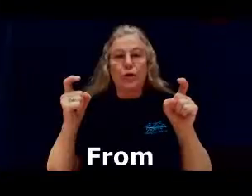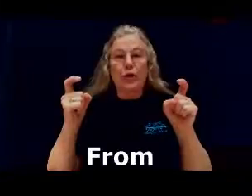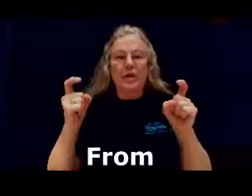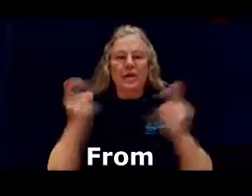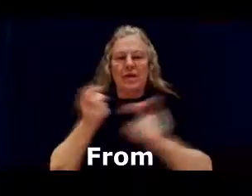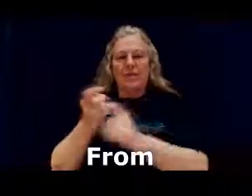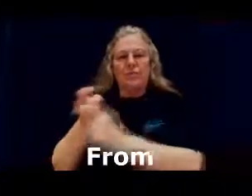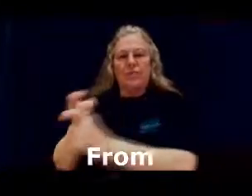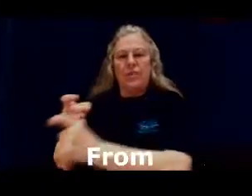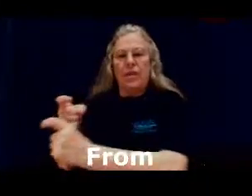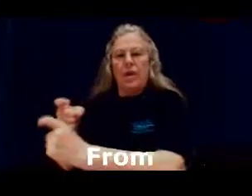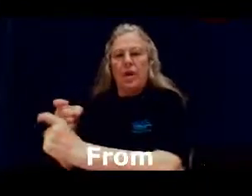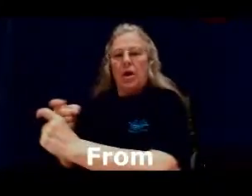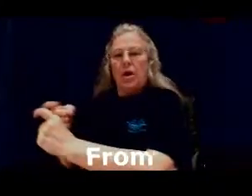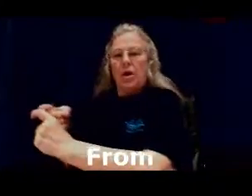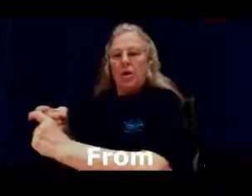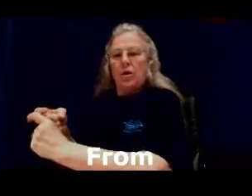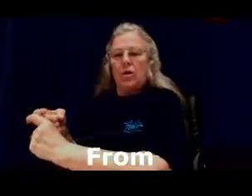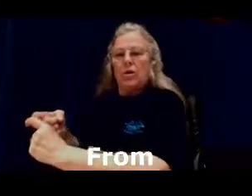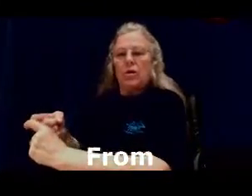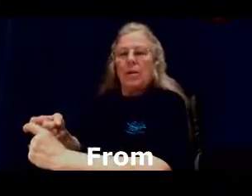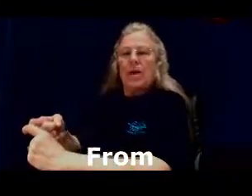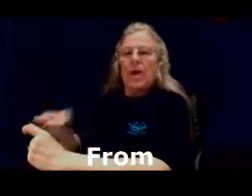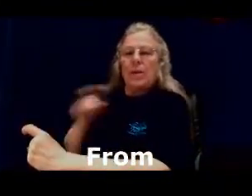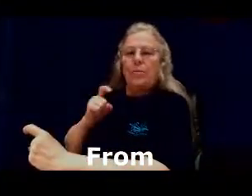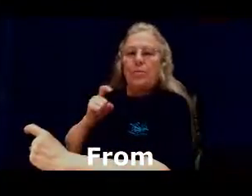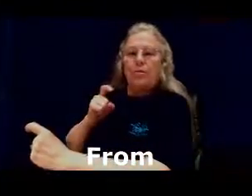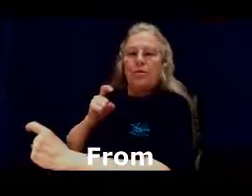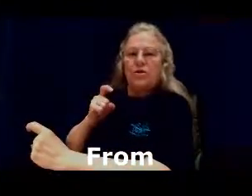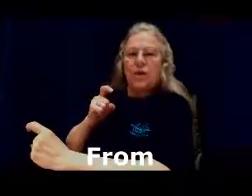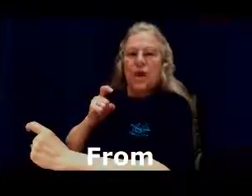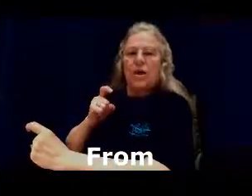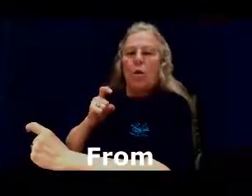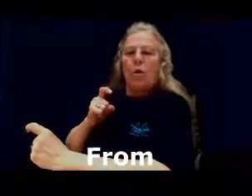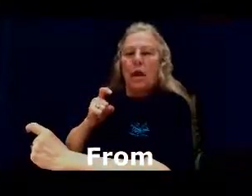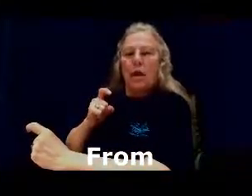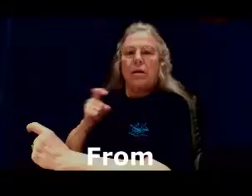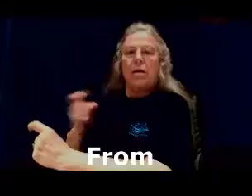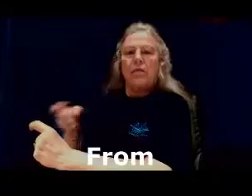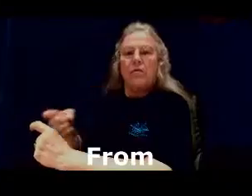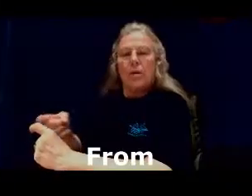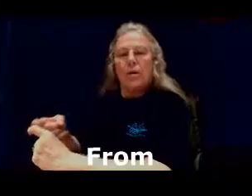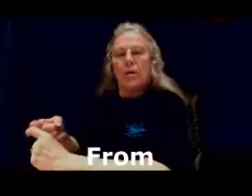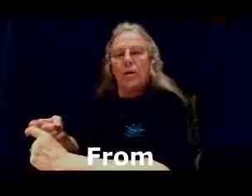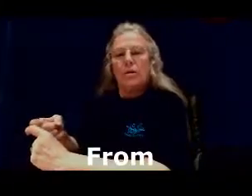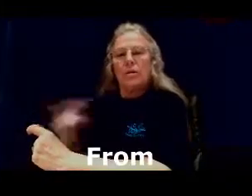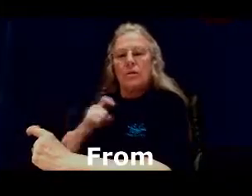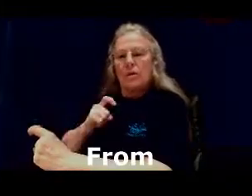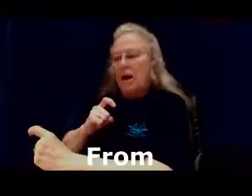X hands. Your dominant hand pulls back away from your